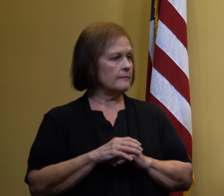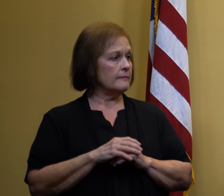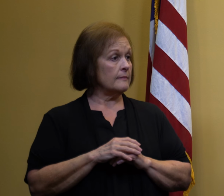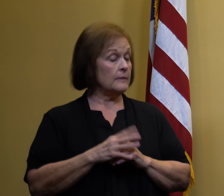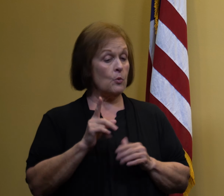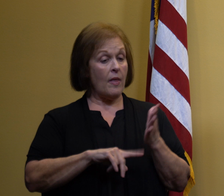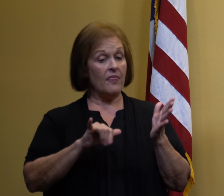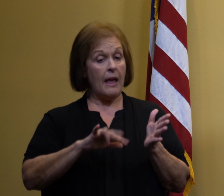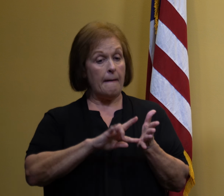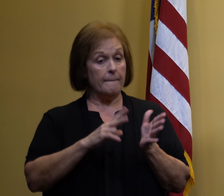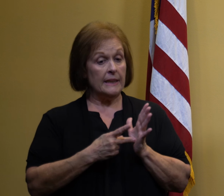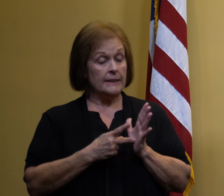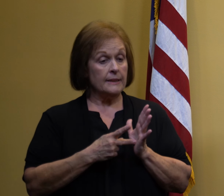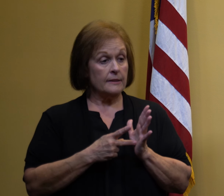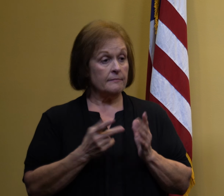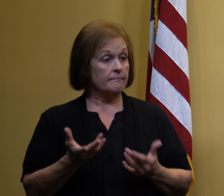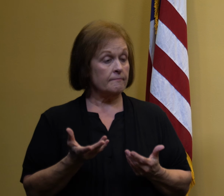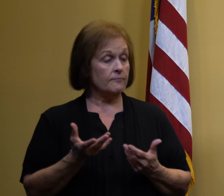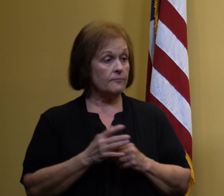And what that means is that